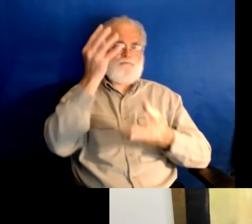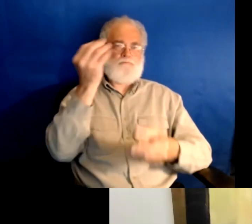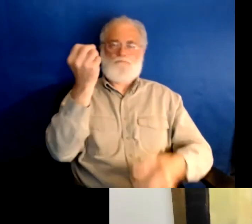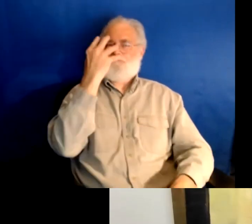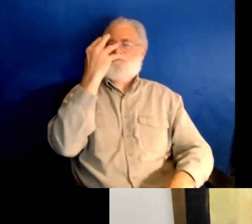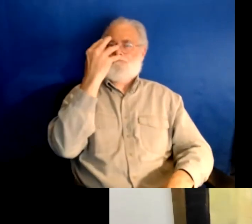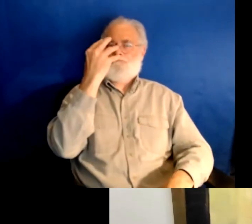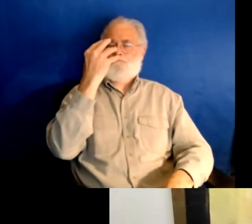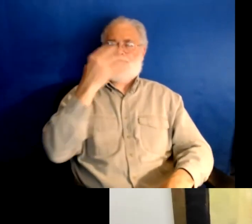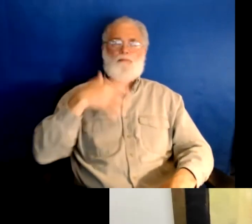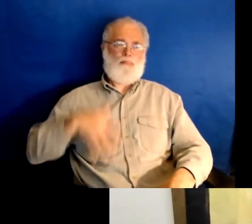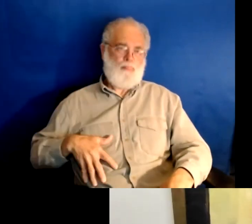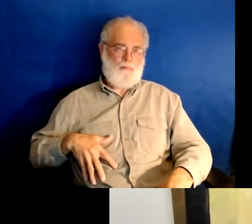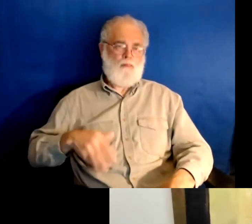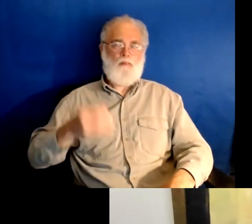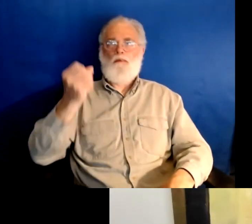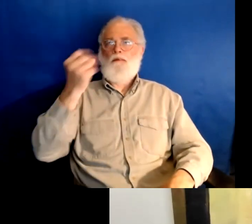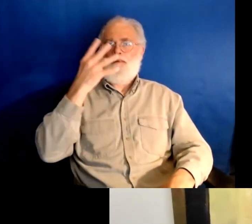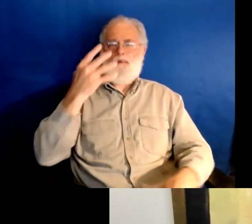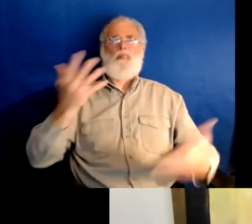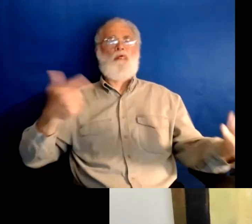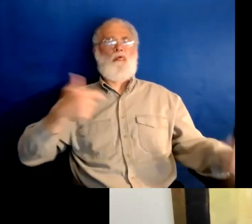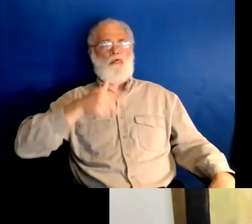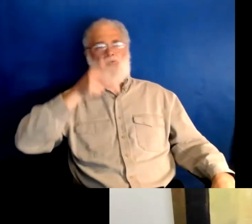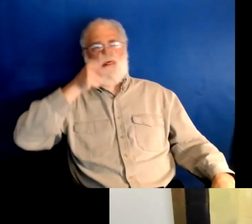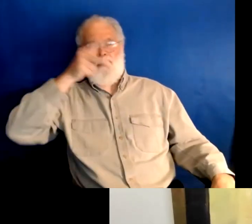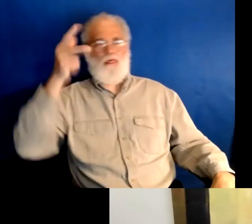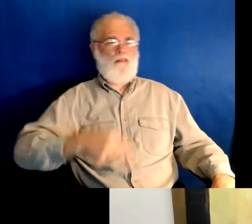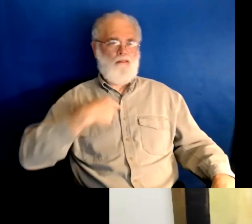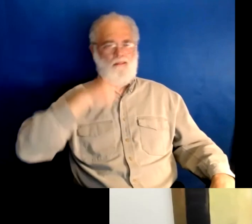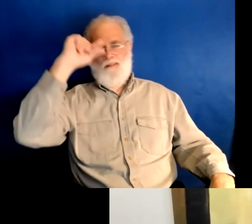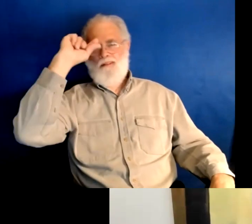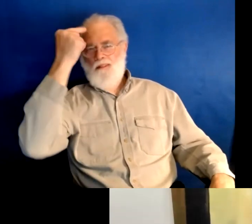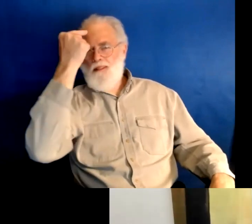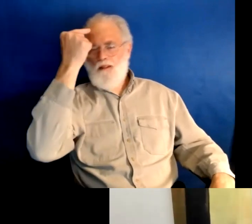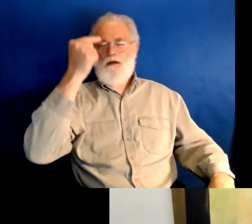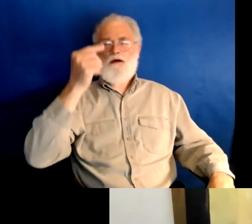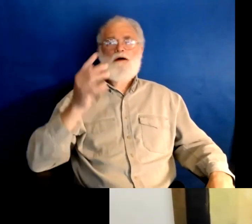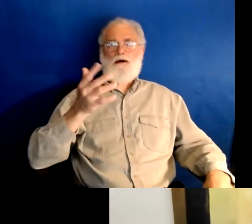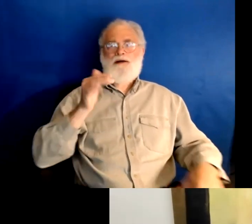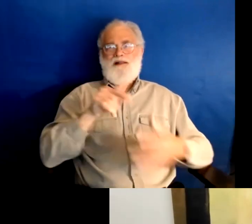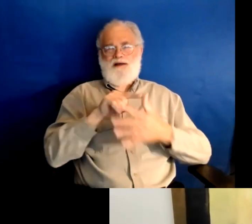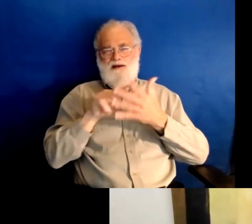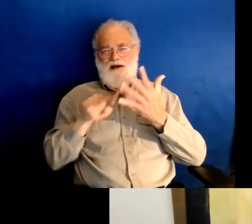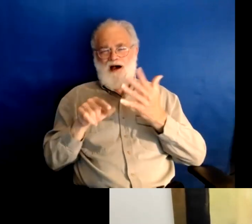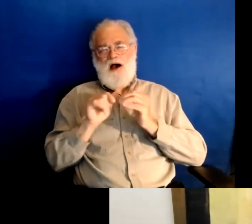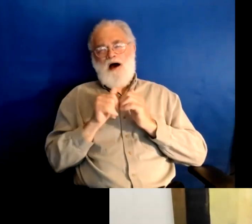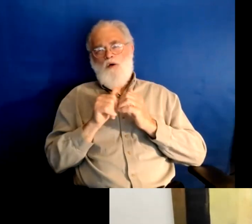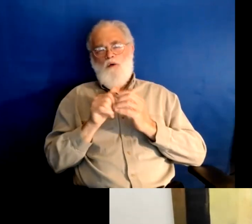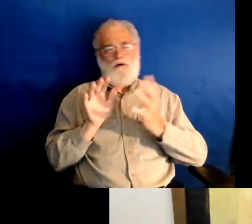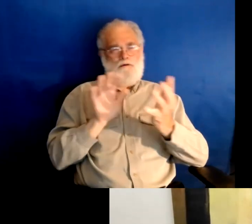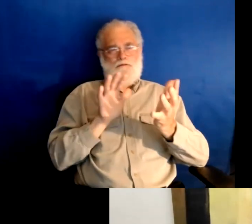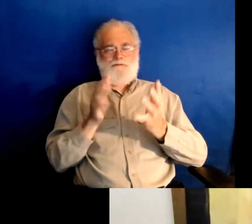they react to that information, getting that information and then being depressed, or I'm a lousy student, I'm a pea